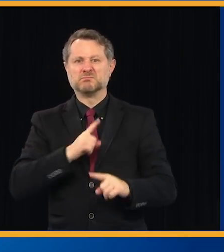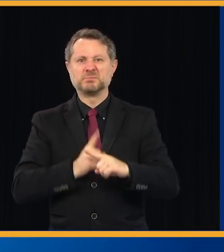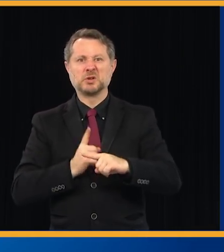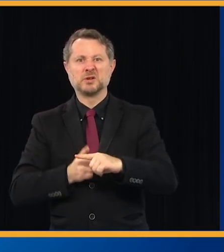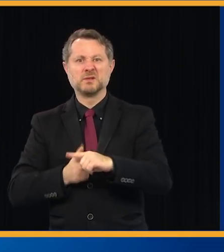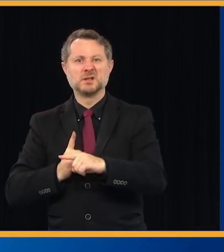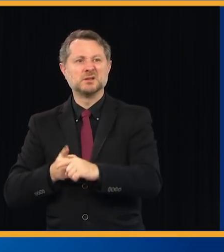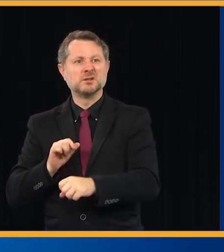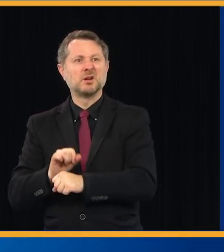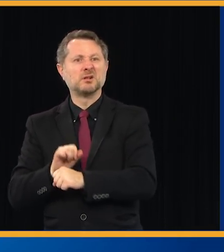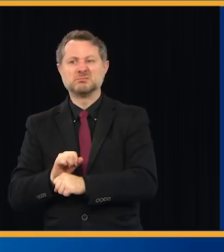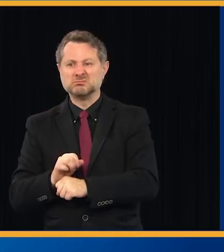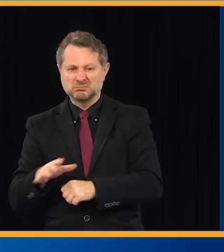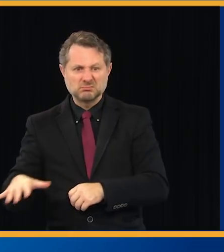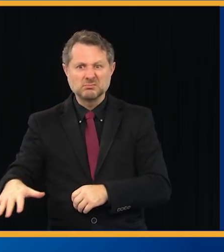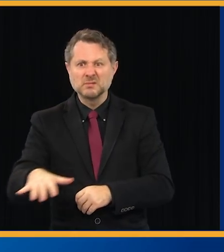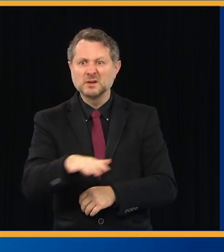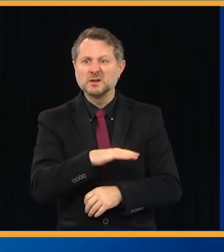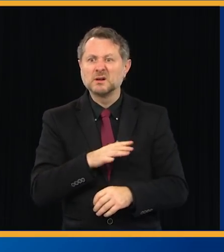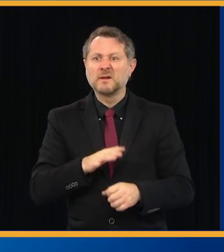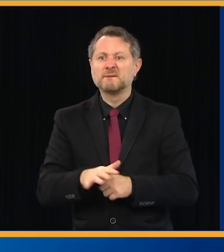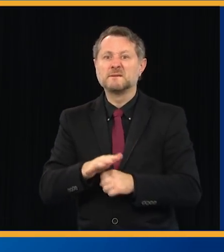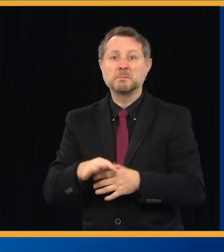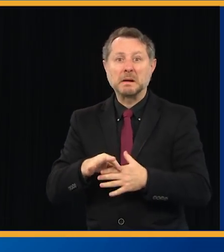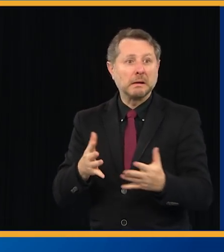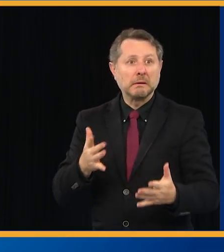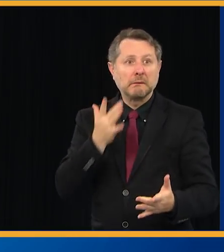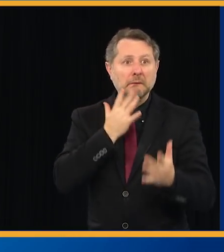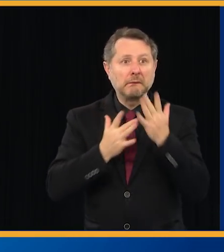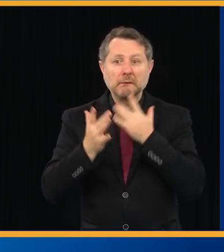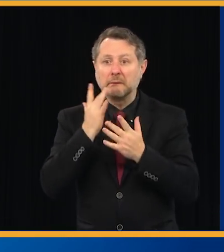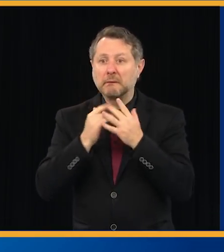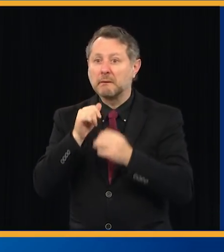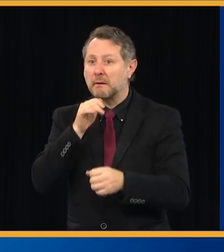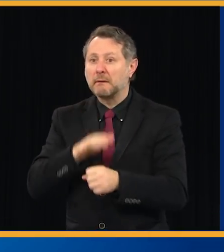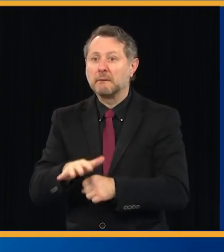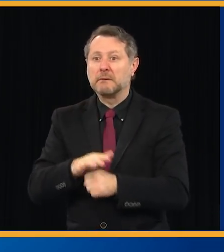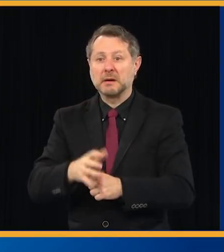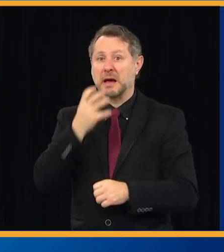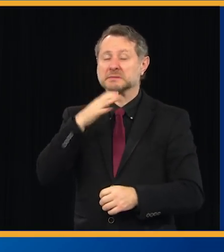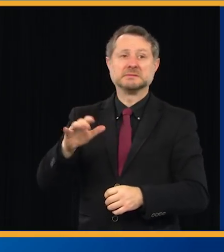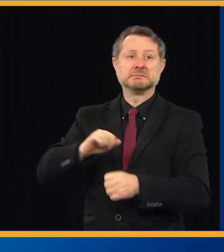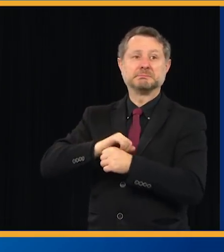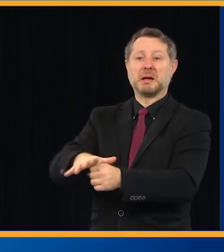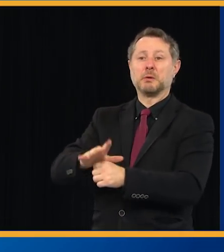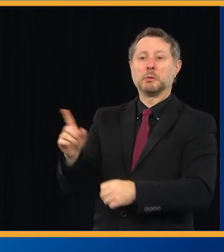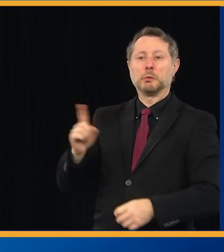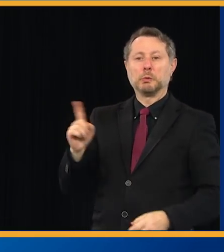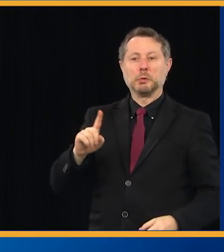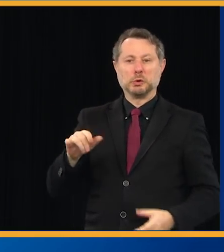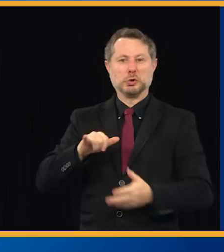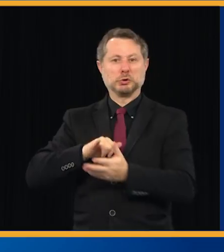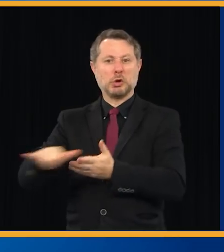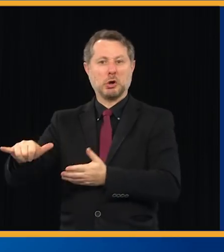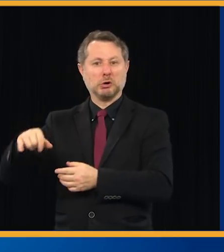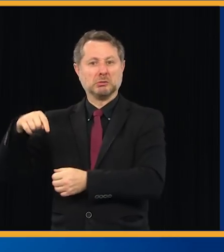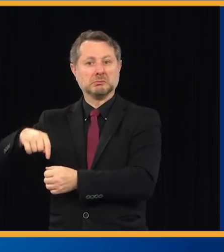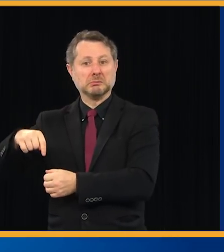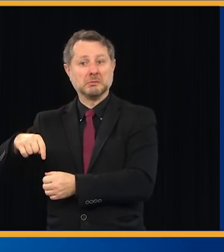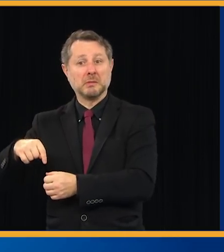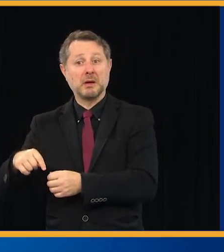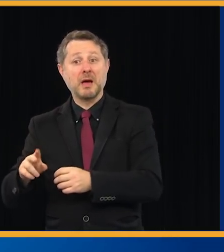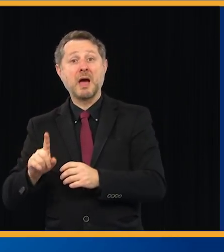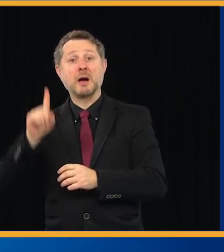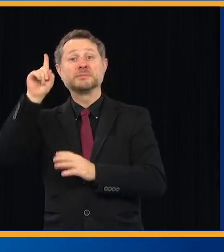infected, and there's now a meat shortage in the nation. Well, we have a hotspot in New York State. We have a hotspot in upstate New York, Madison and